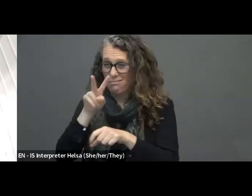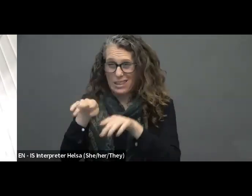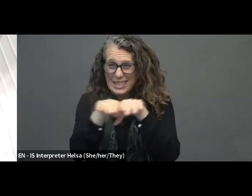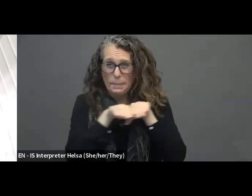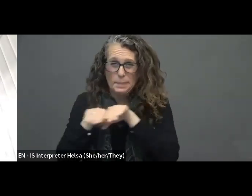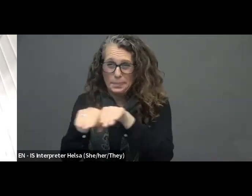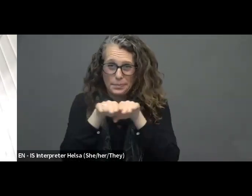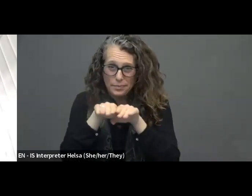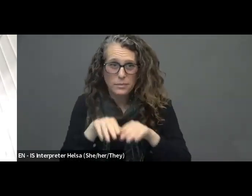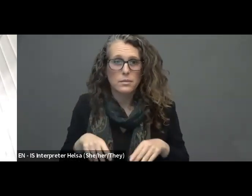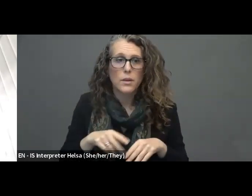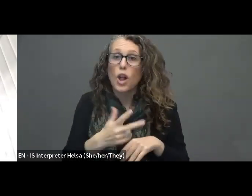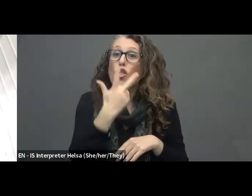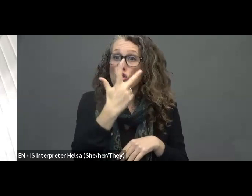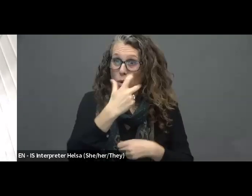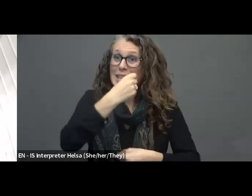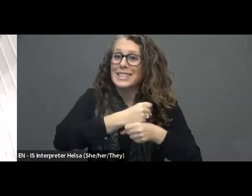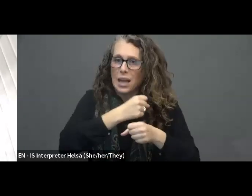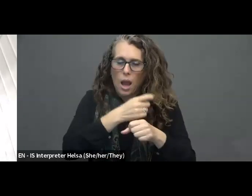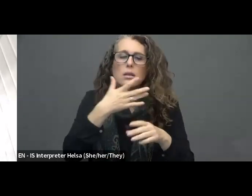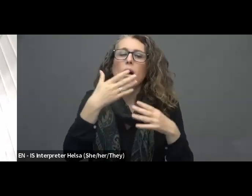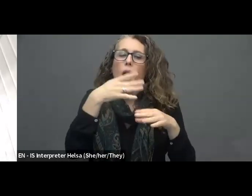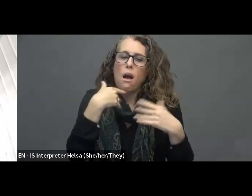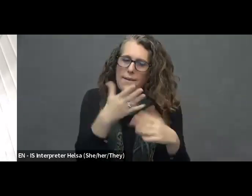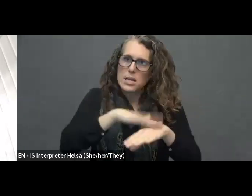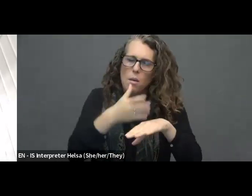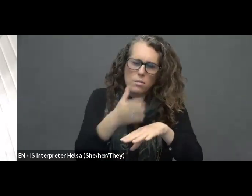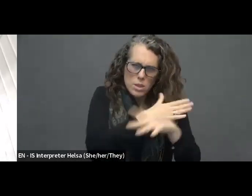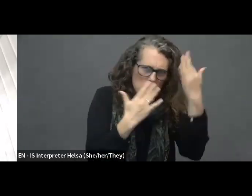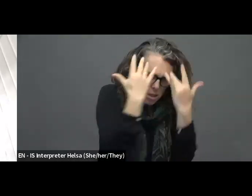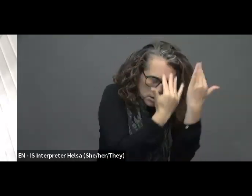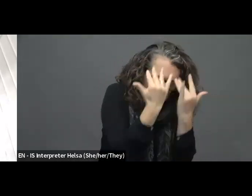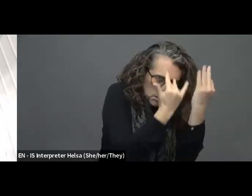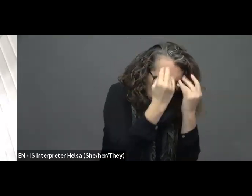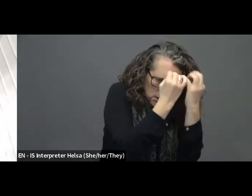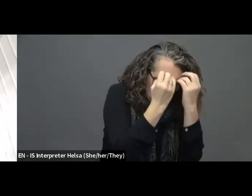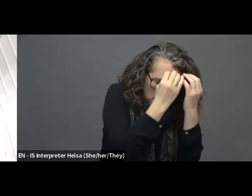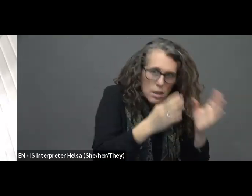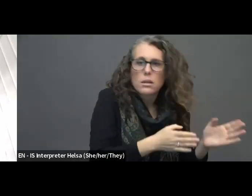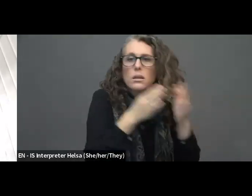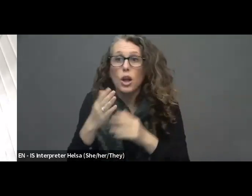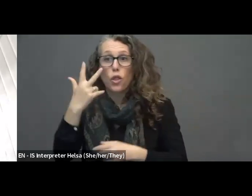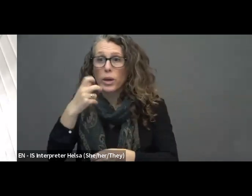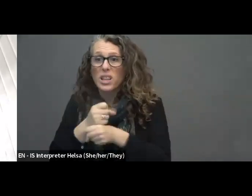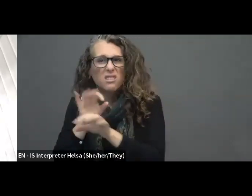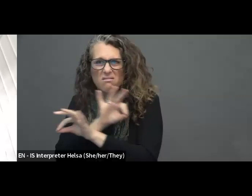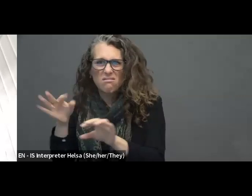were with preparation time and the other tasks were without preparation time. And interestingly, that didn't make any difference.